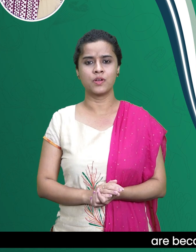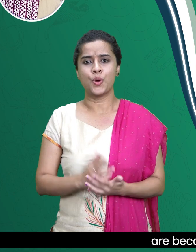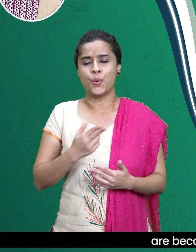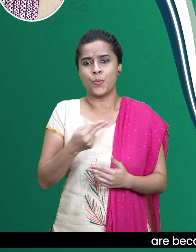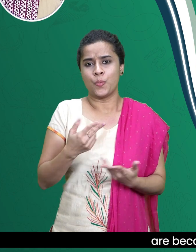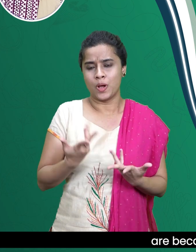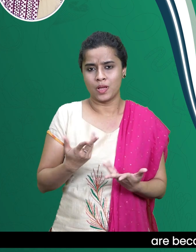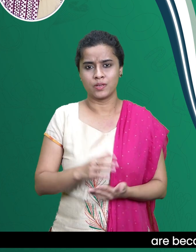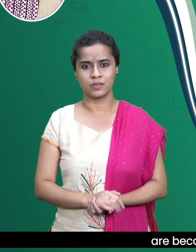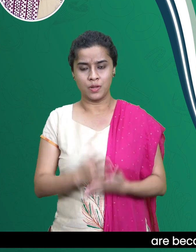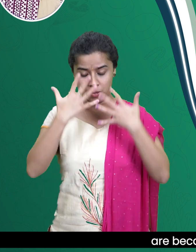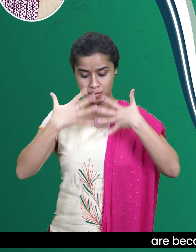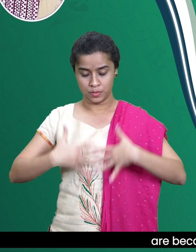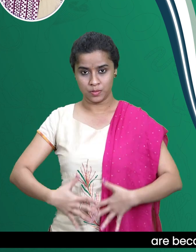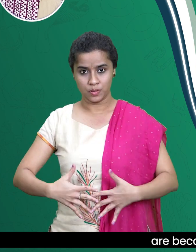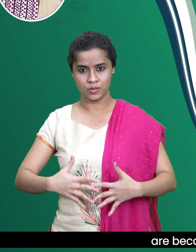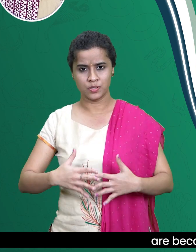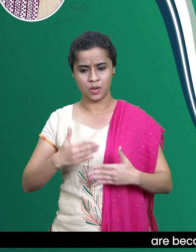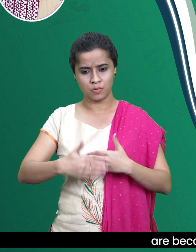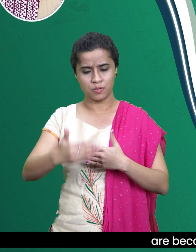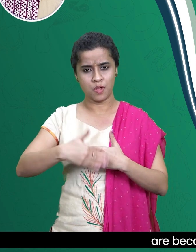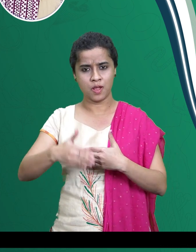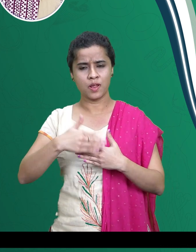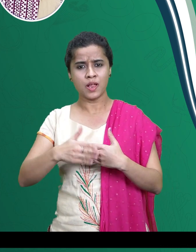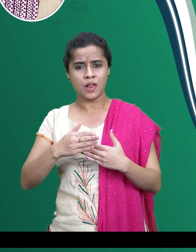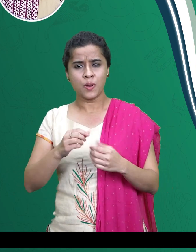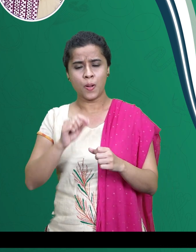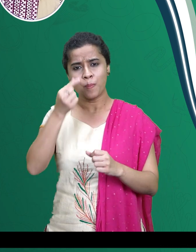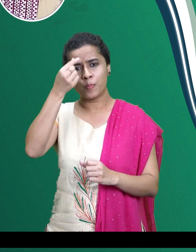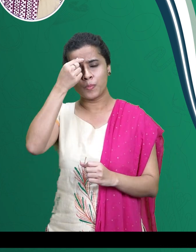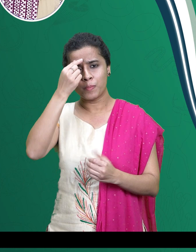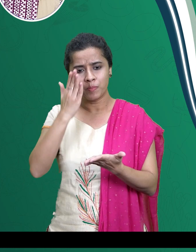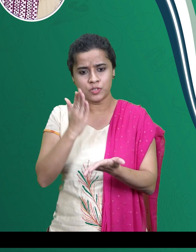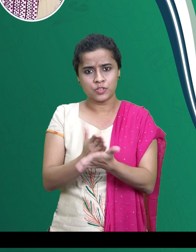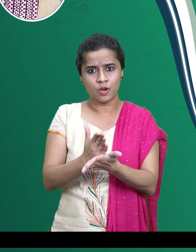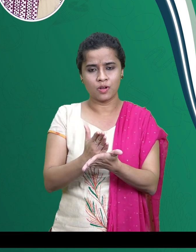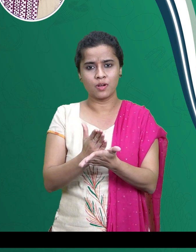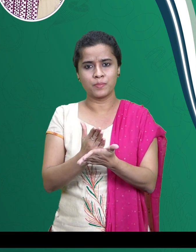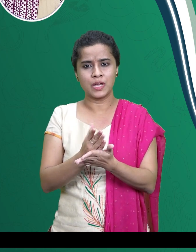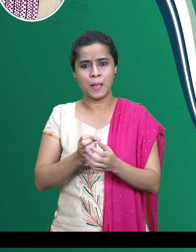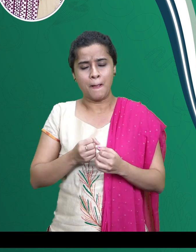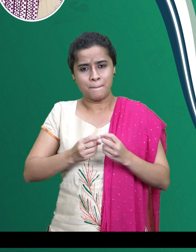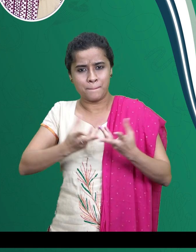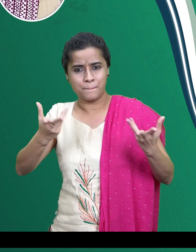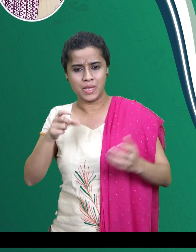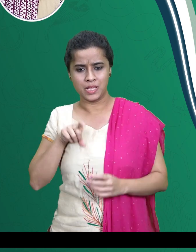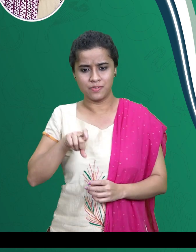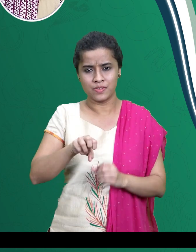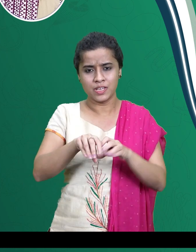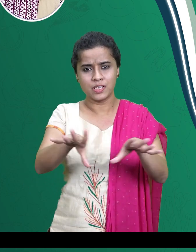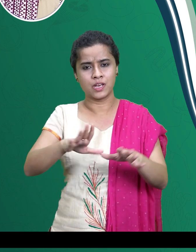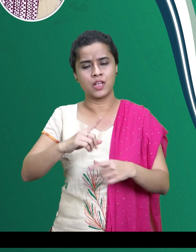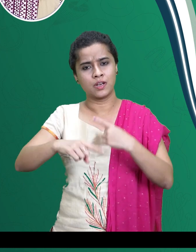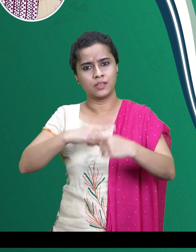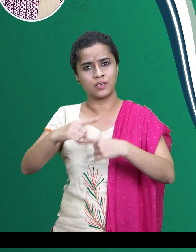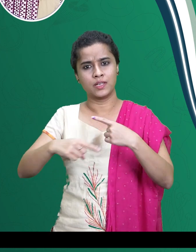the body can no longer fight with many infections that we face everyday.